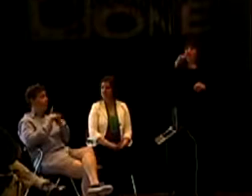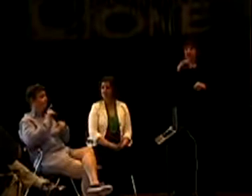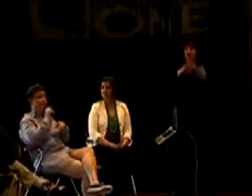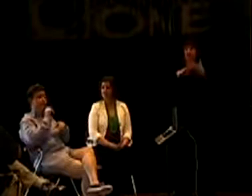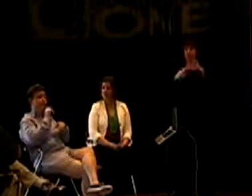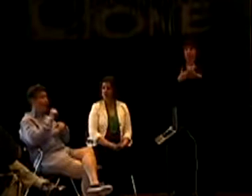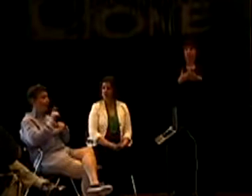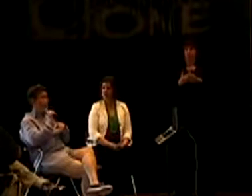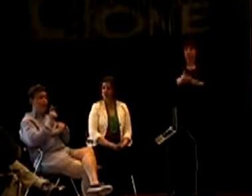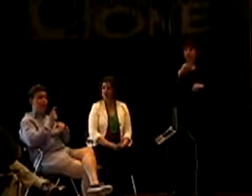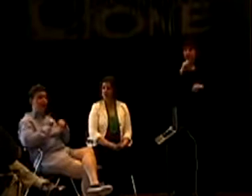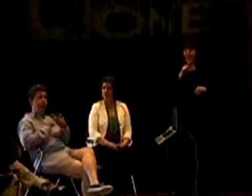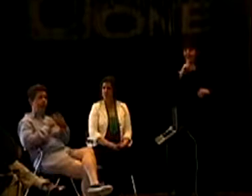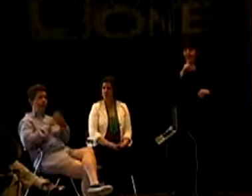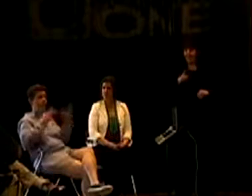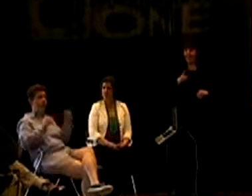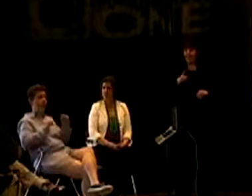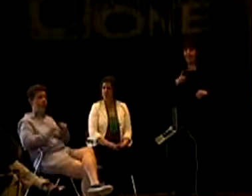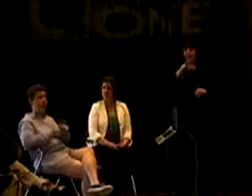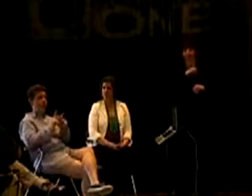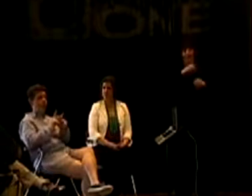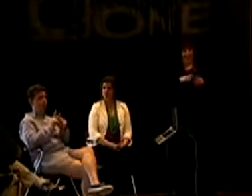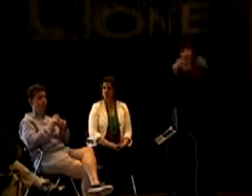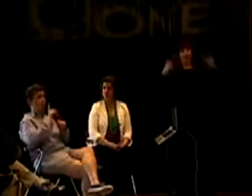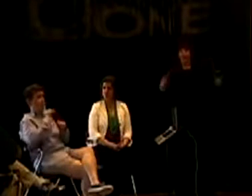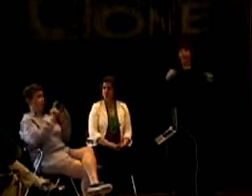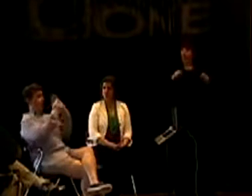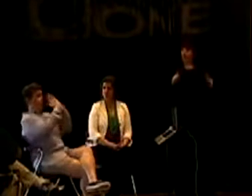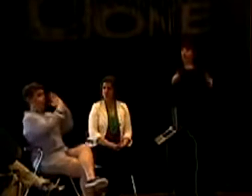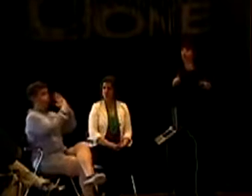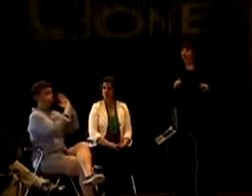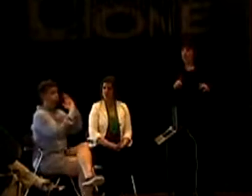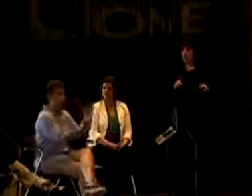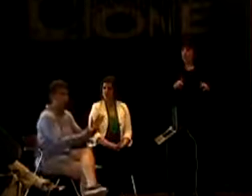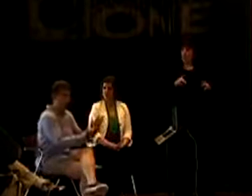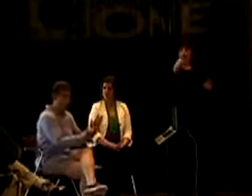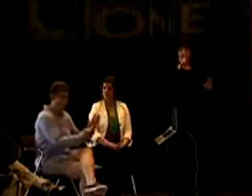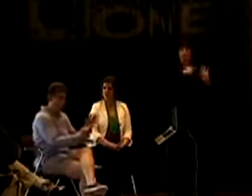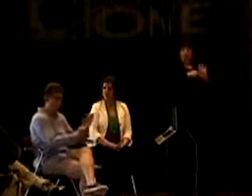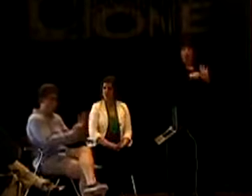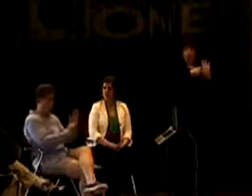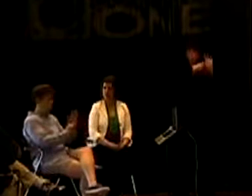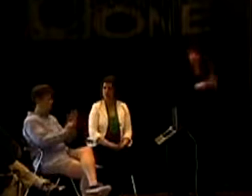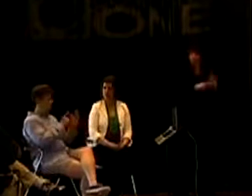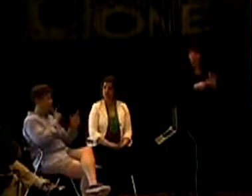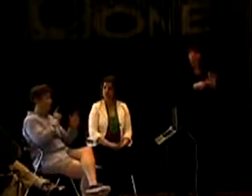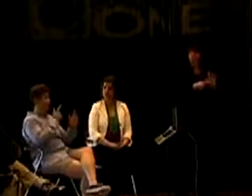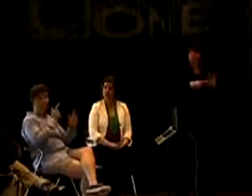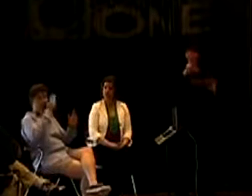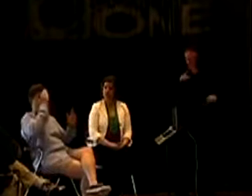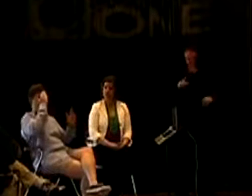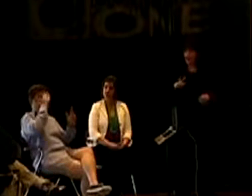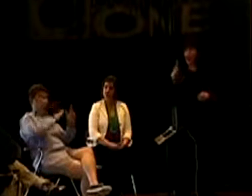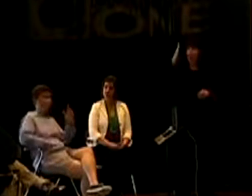feel that the deaf community is not really given a lot of opportunities to really show